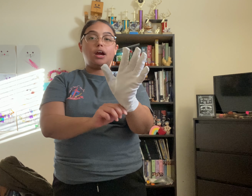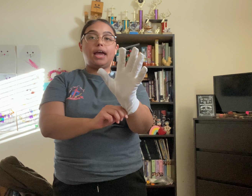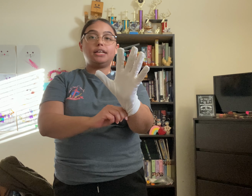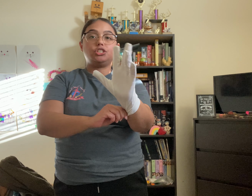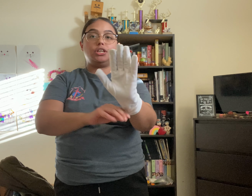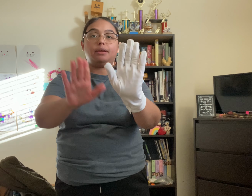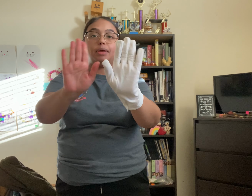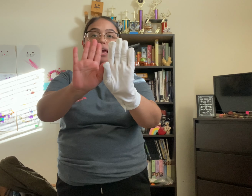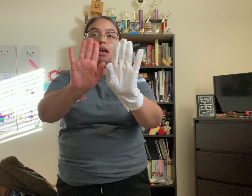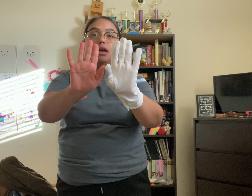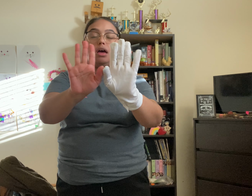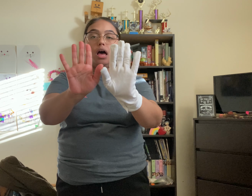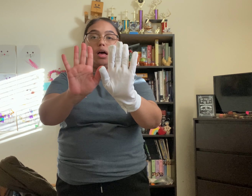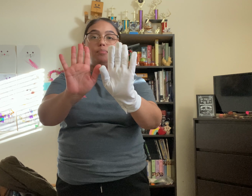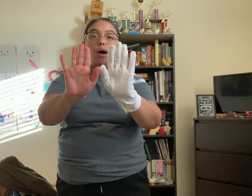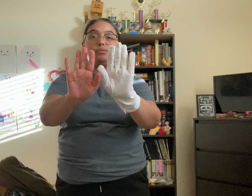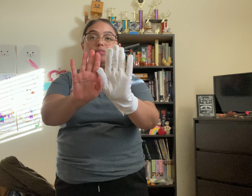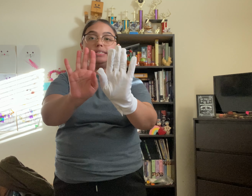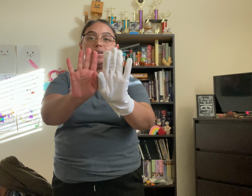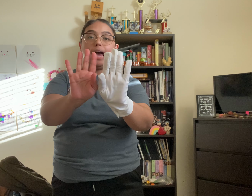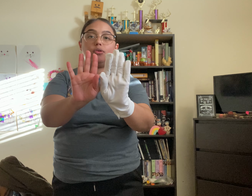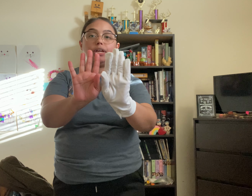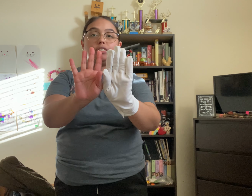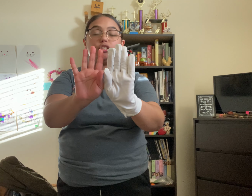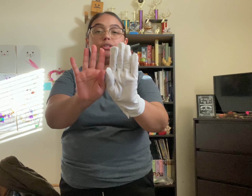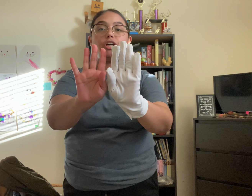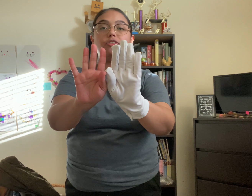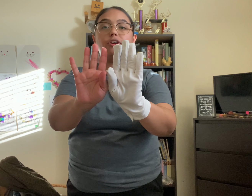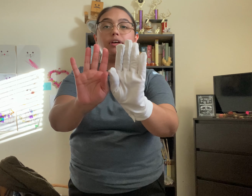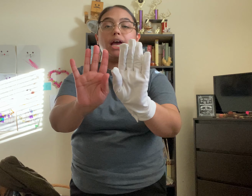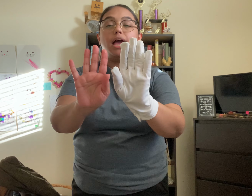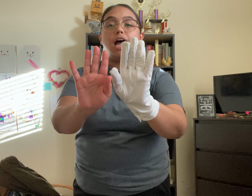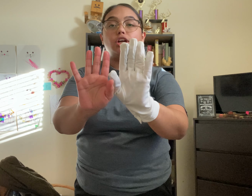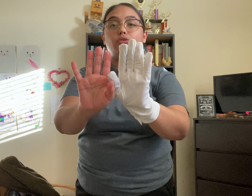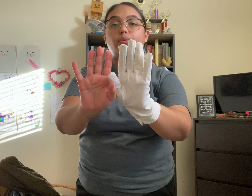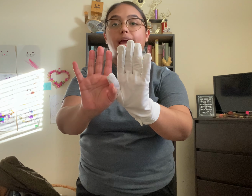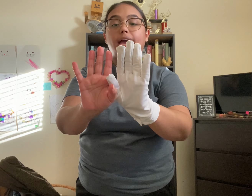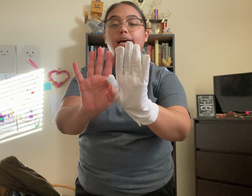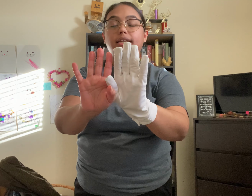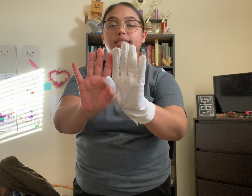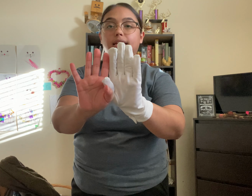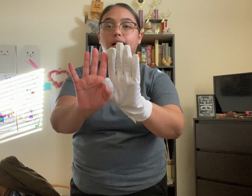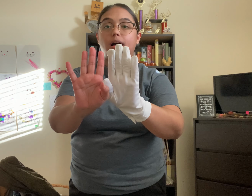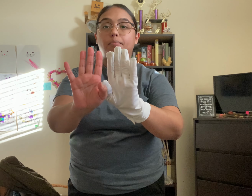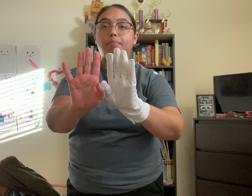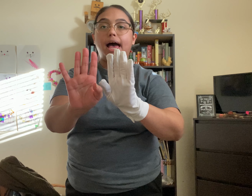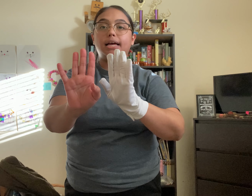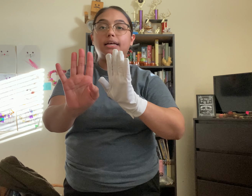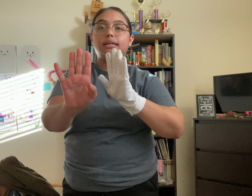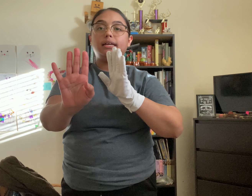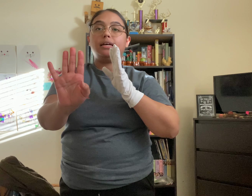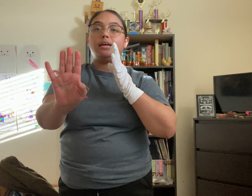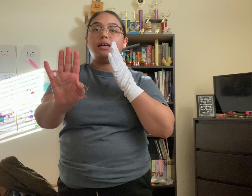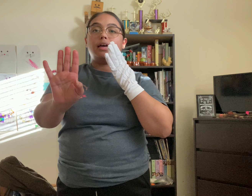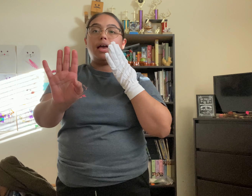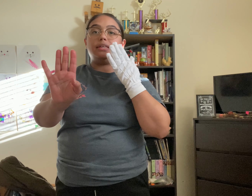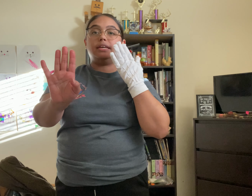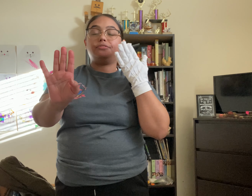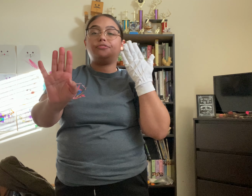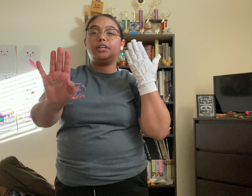hands are going to be palms facing out next to each other, and our right hand is going to come back and then flip, so